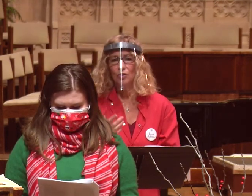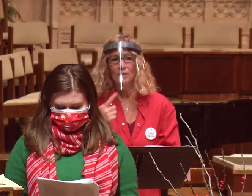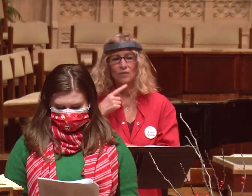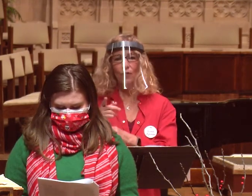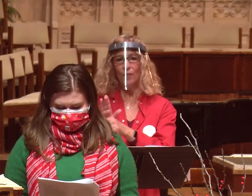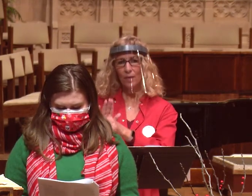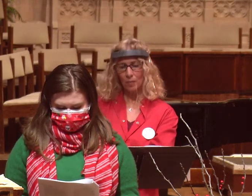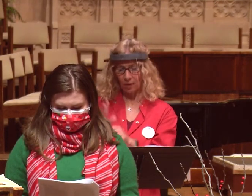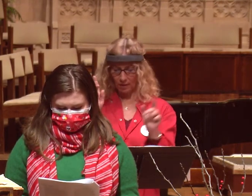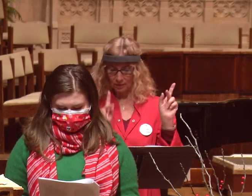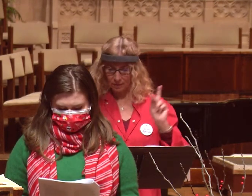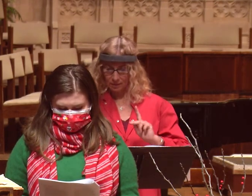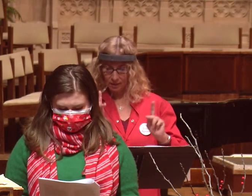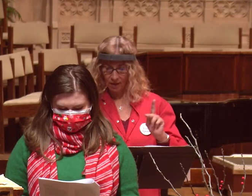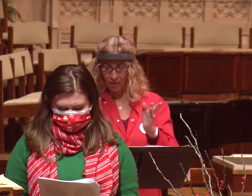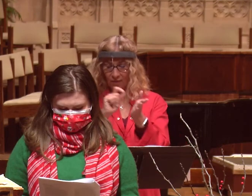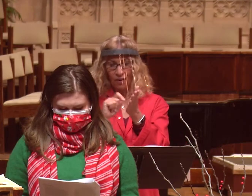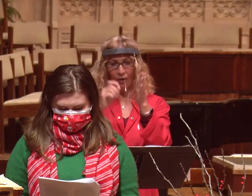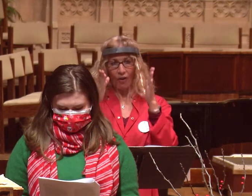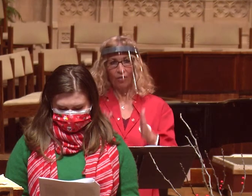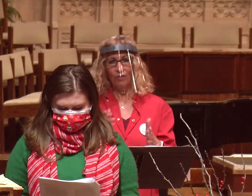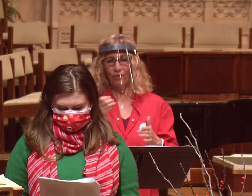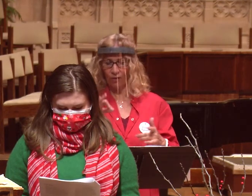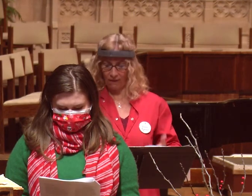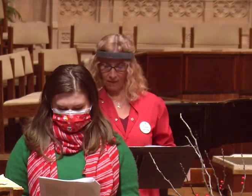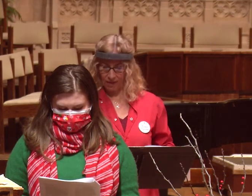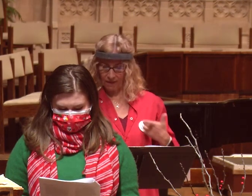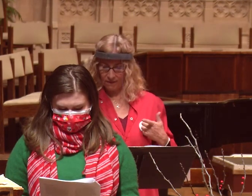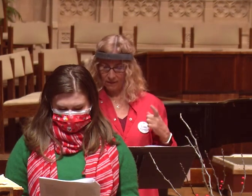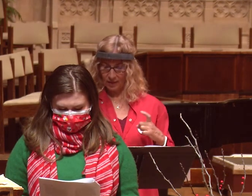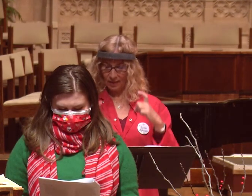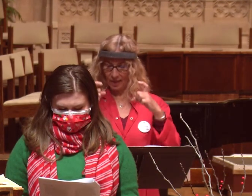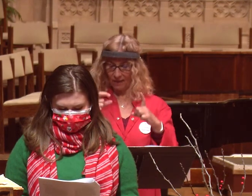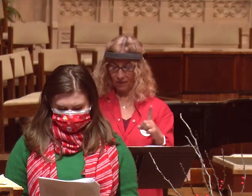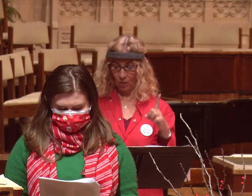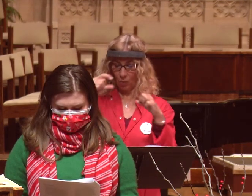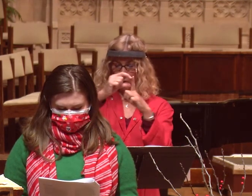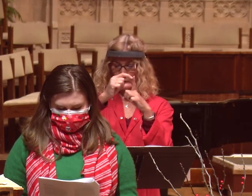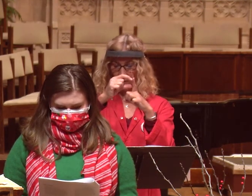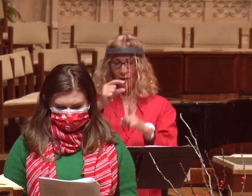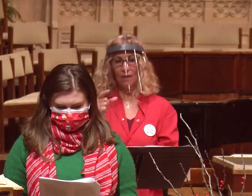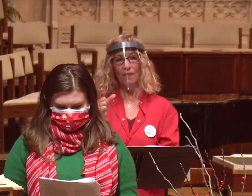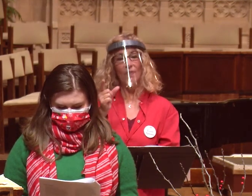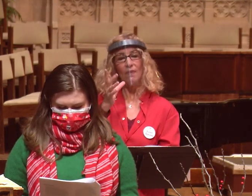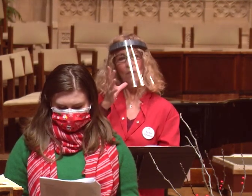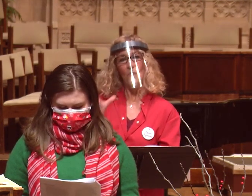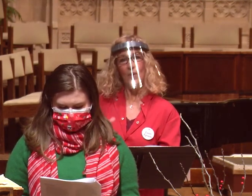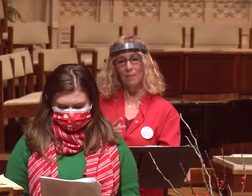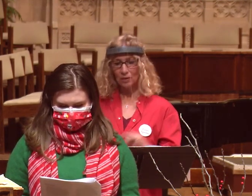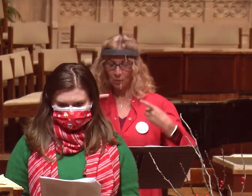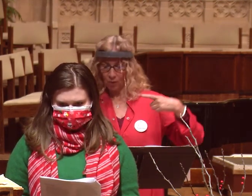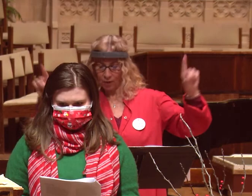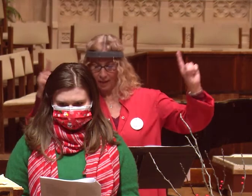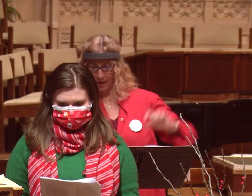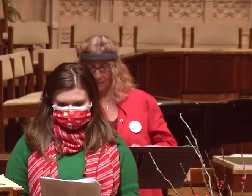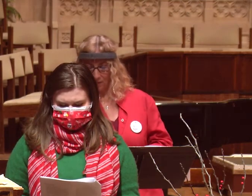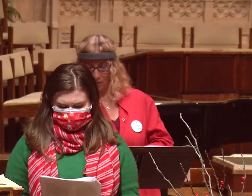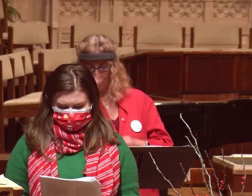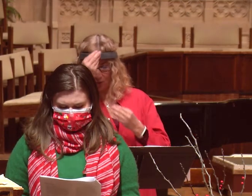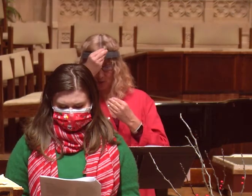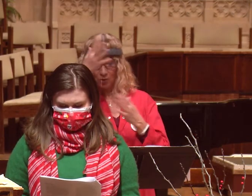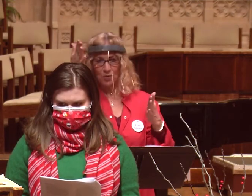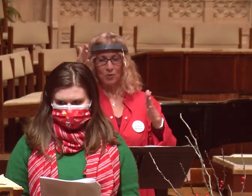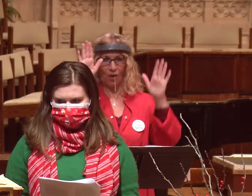The author of life gave the word. The women who proclaim the good news are a